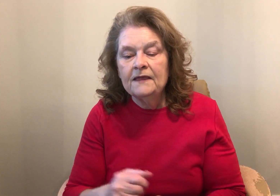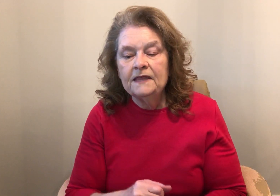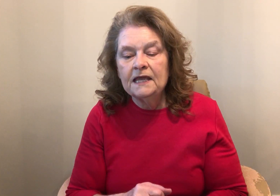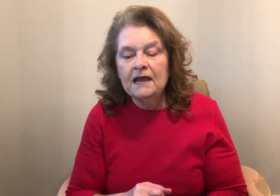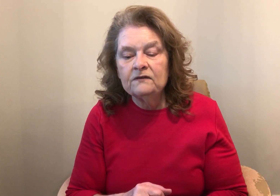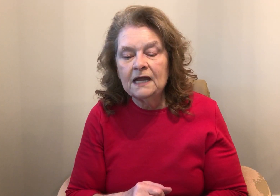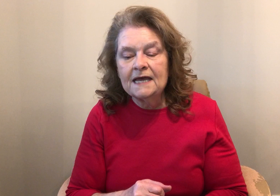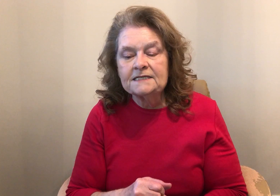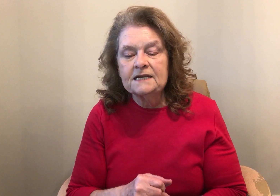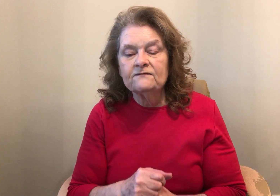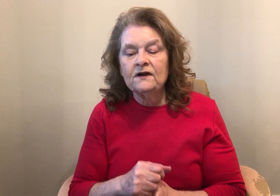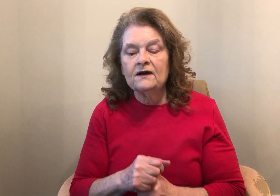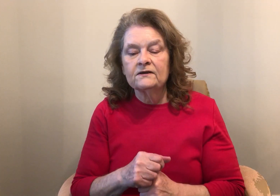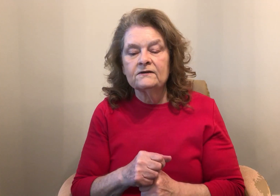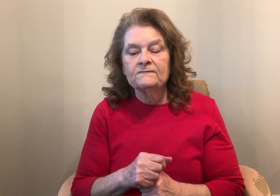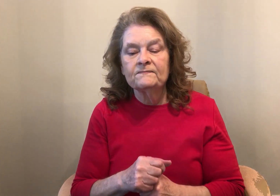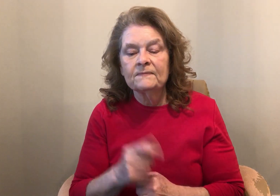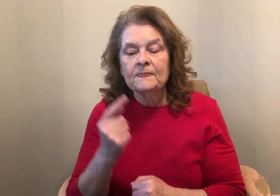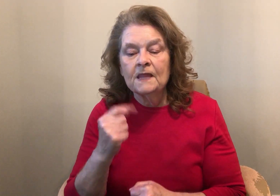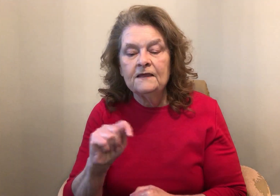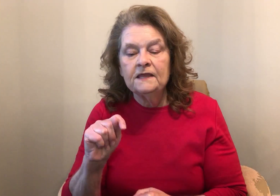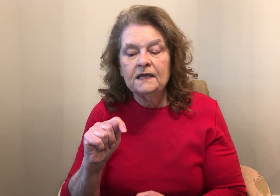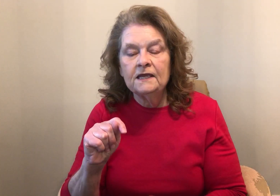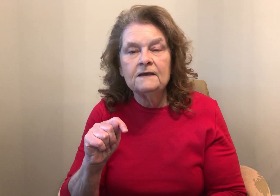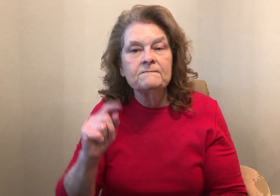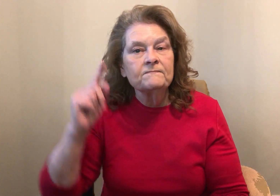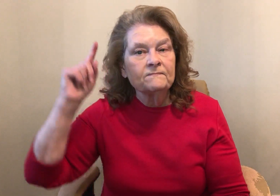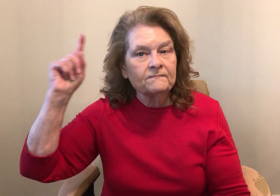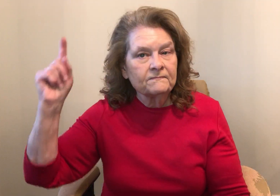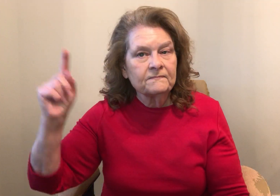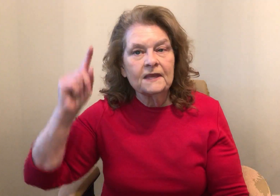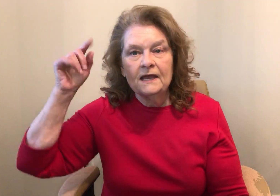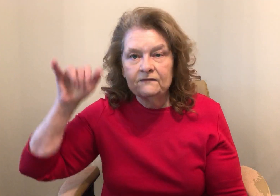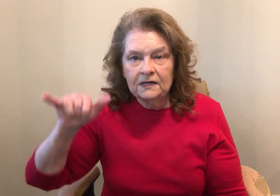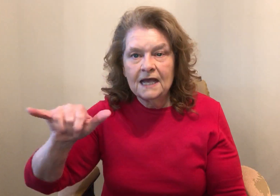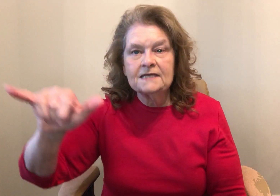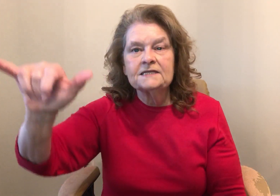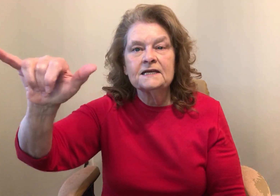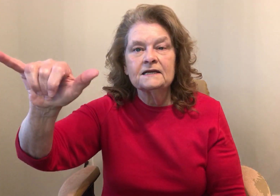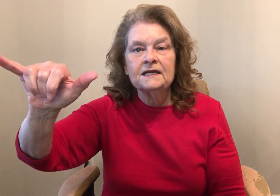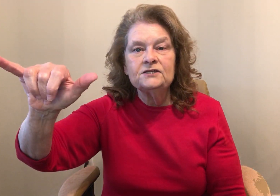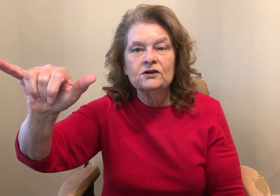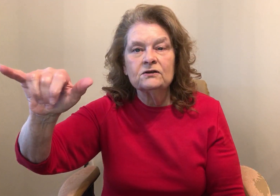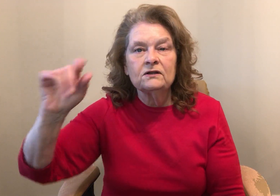The everlasting Father. The everlasting, eternal.